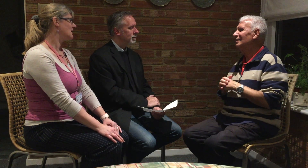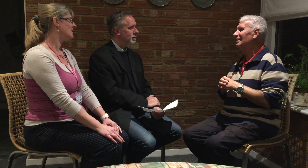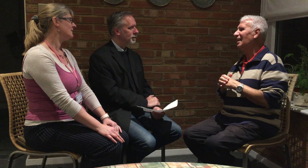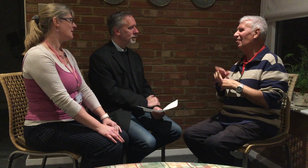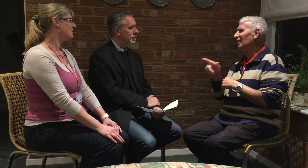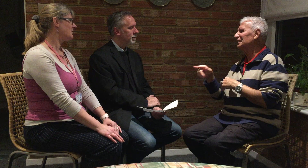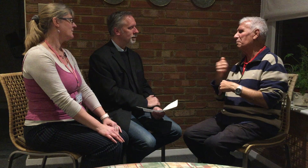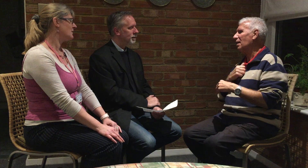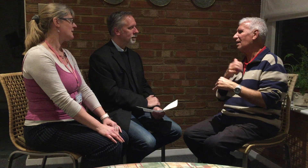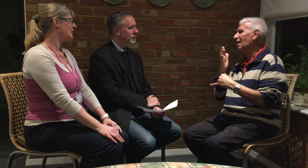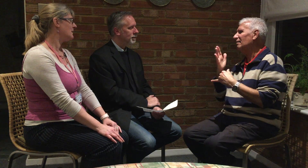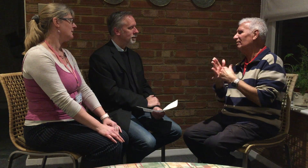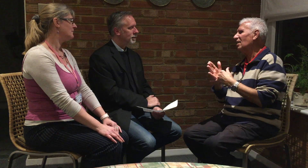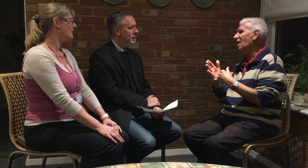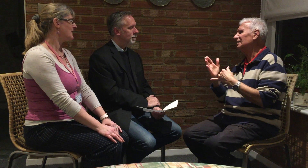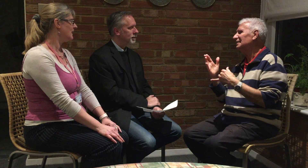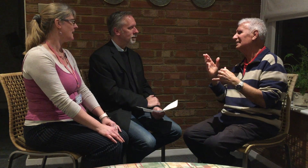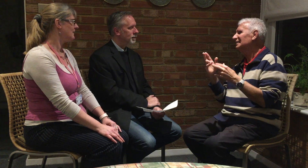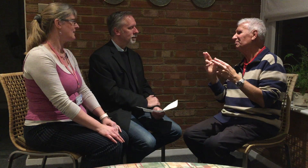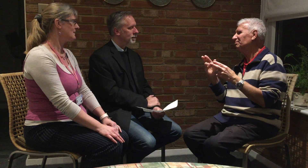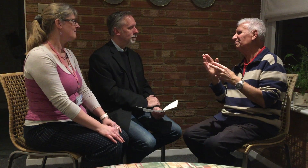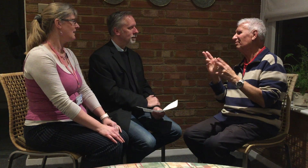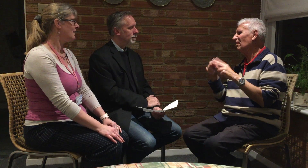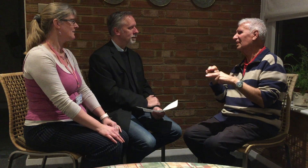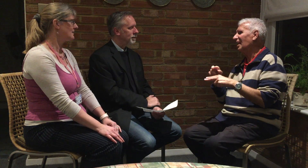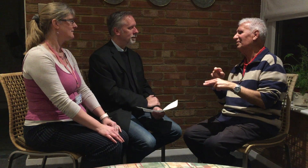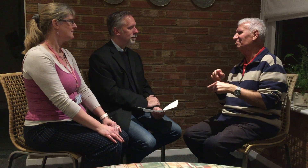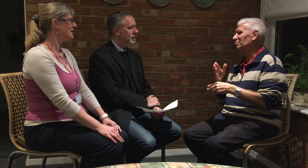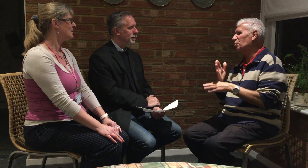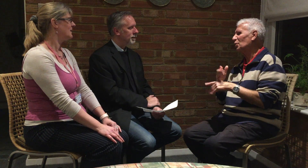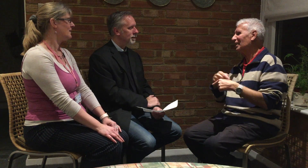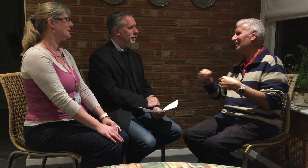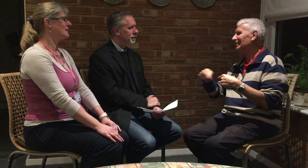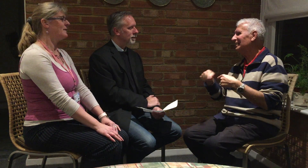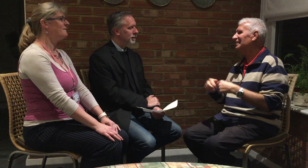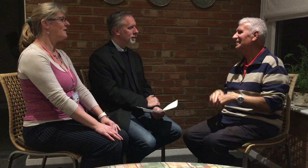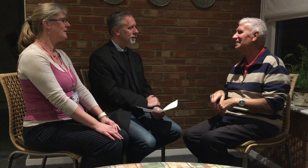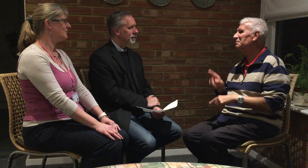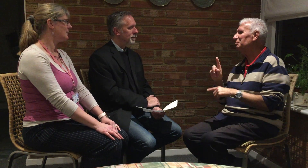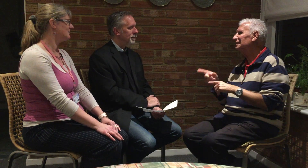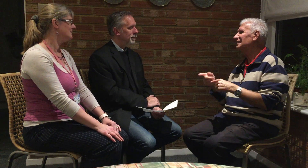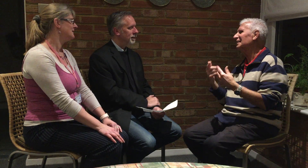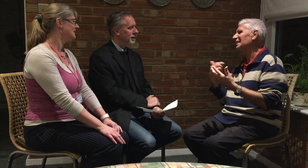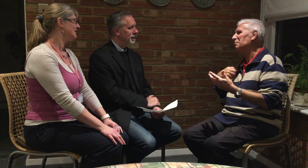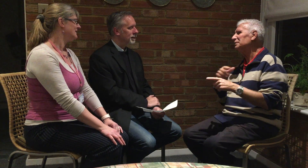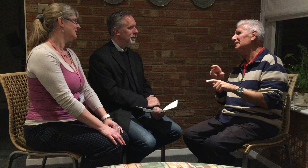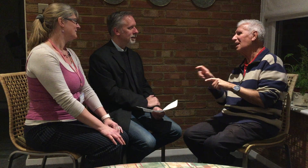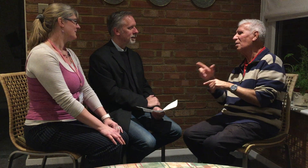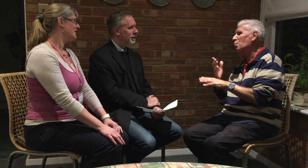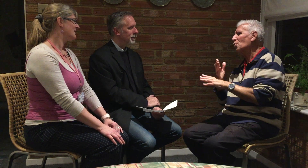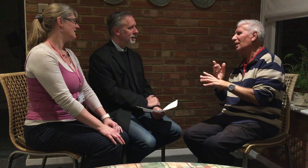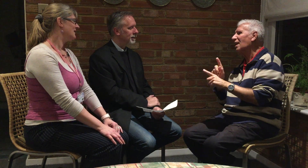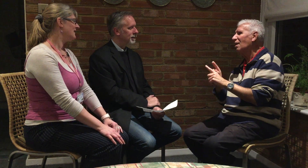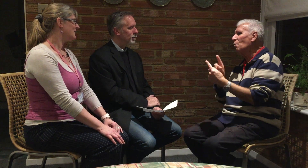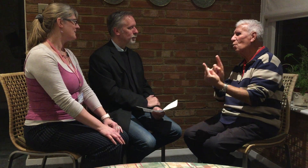So up through to the summer, I'm thinking that's my last. That's my final one. Because, you know, I'm